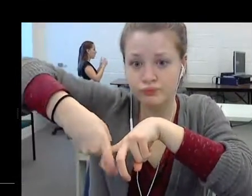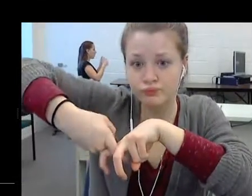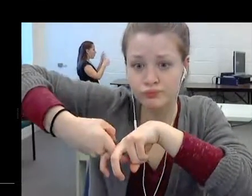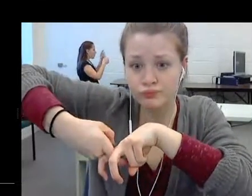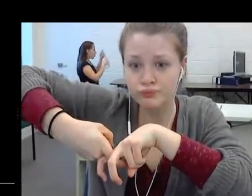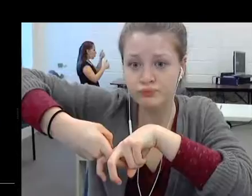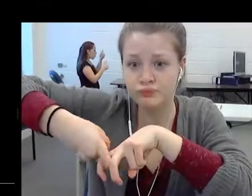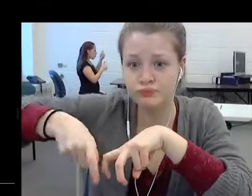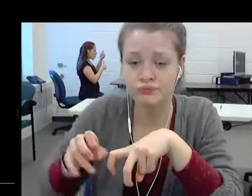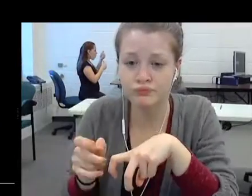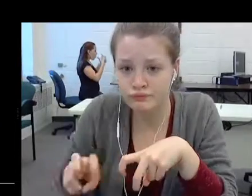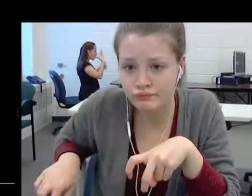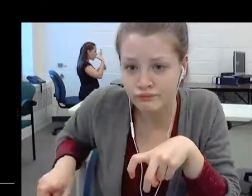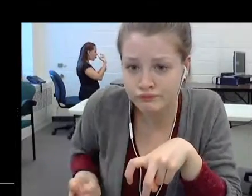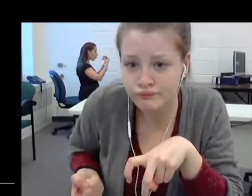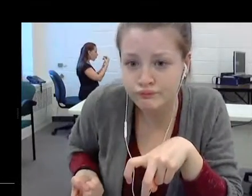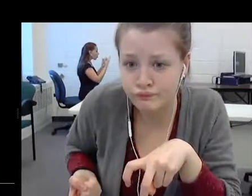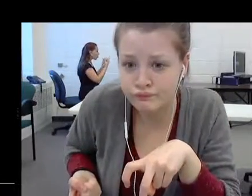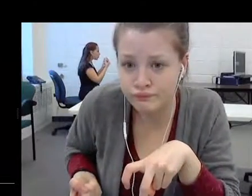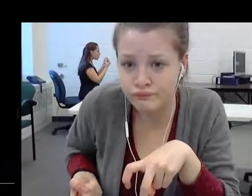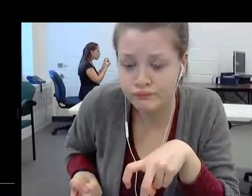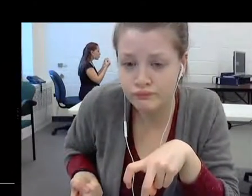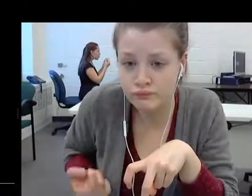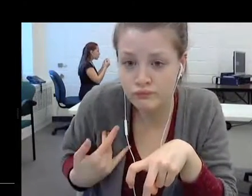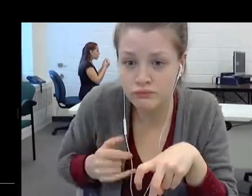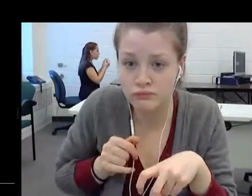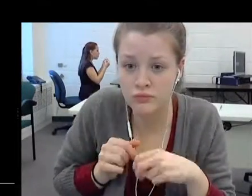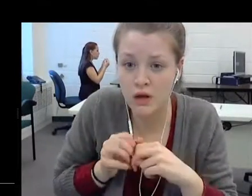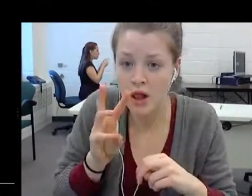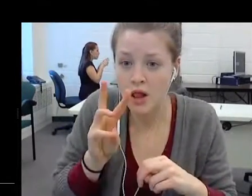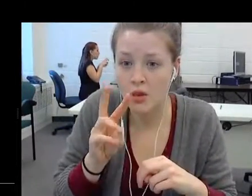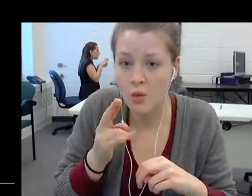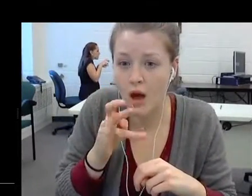ears down, and they whine.